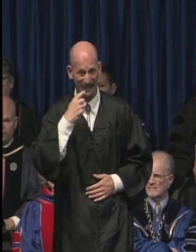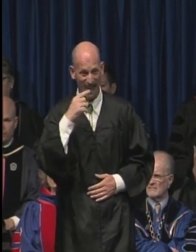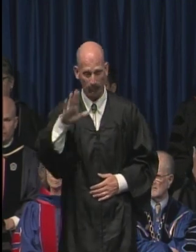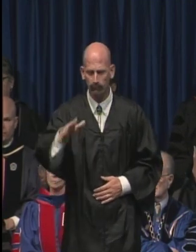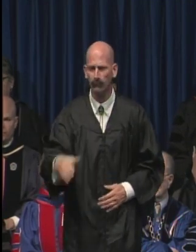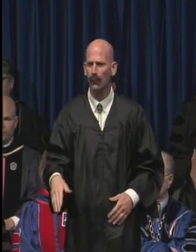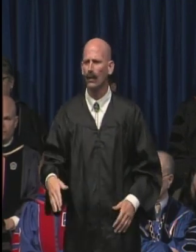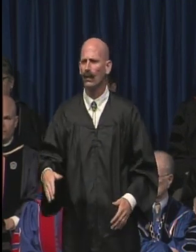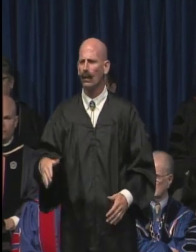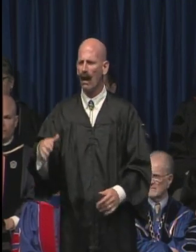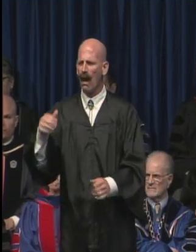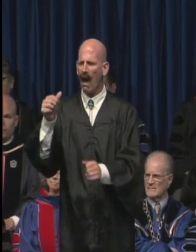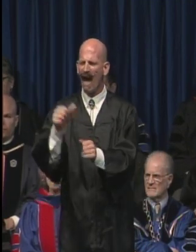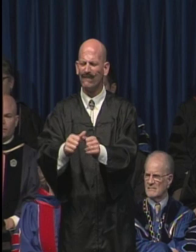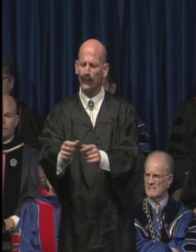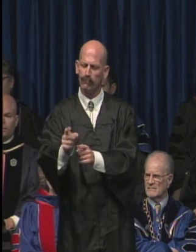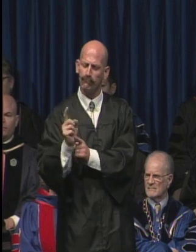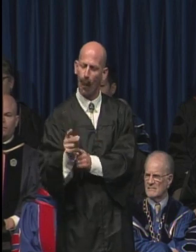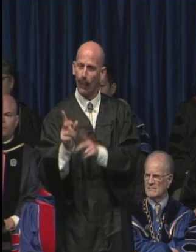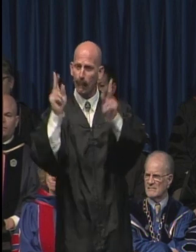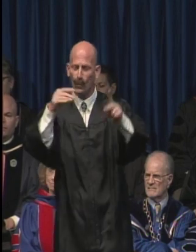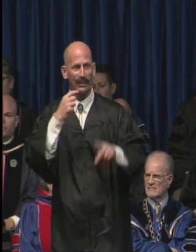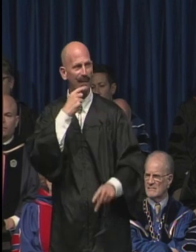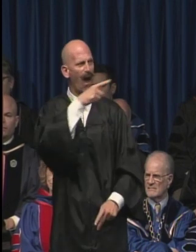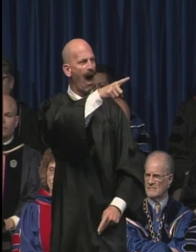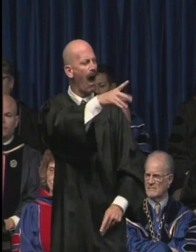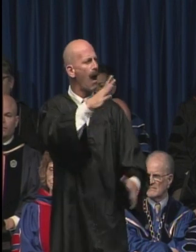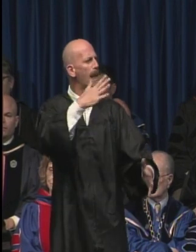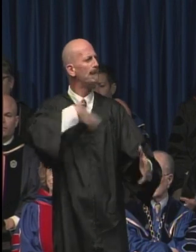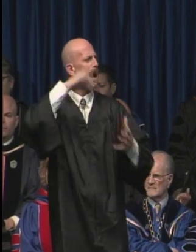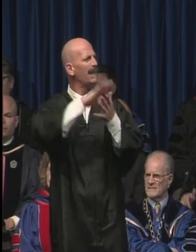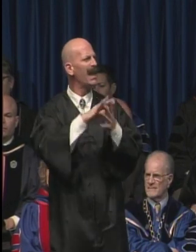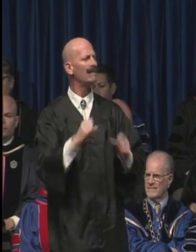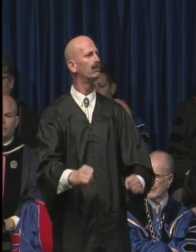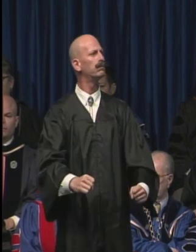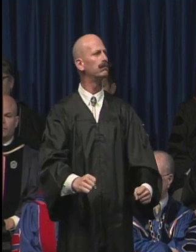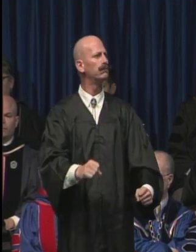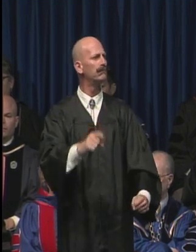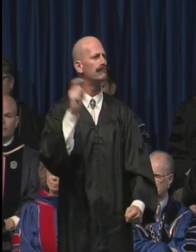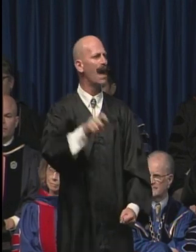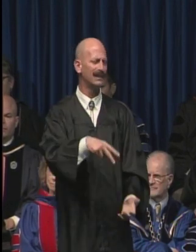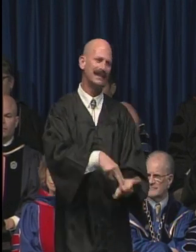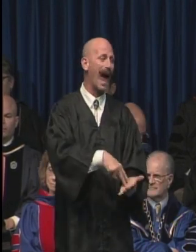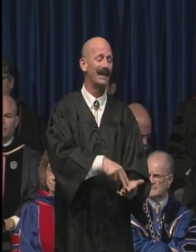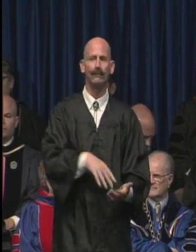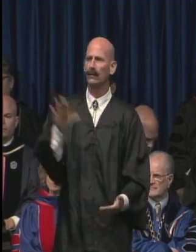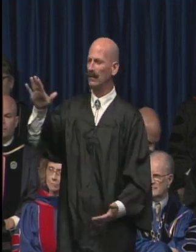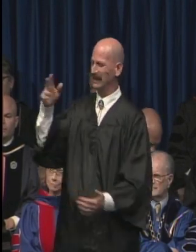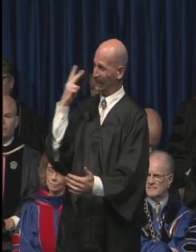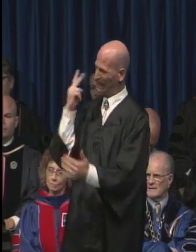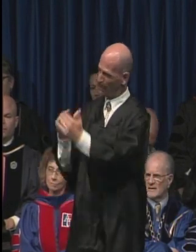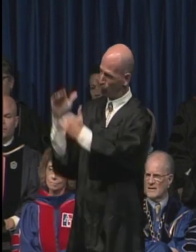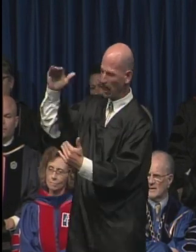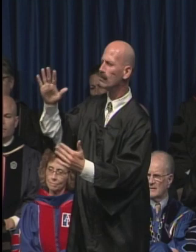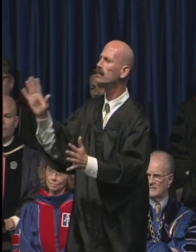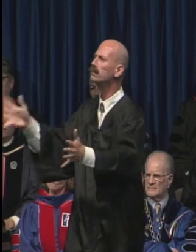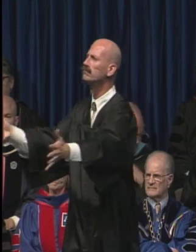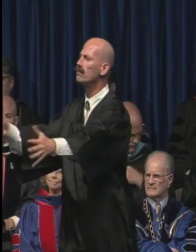lot of others, or strikes out against injustice. He sends forth a tiny ripple of hope.